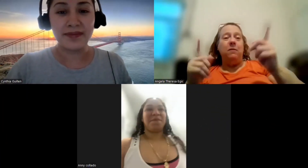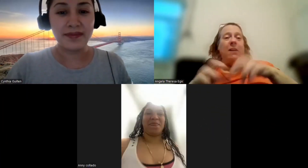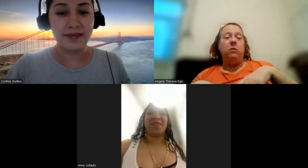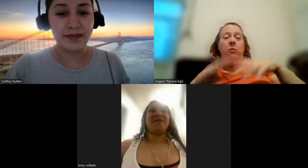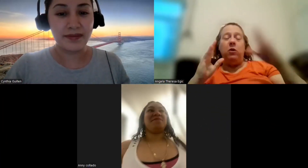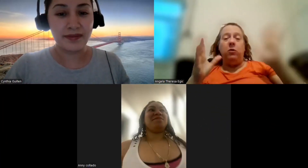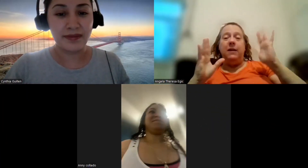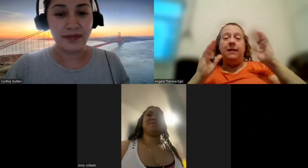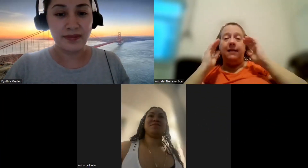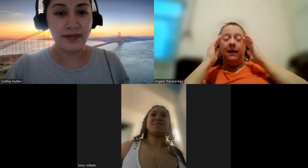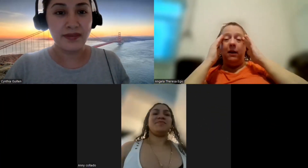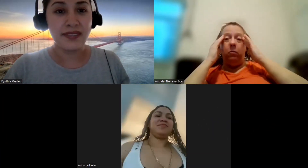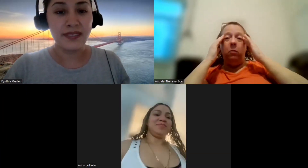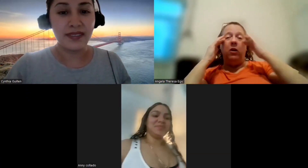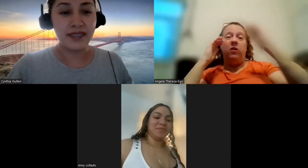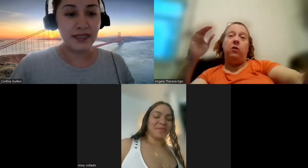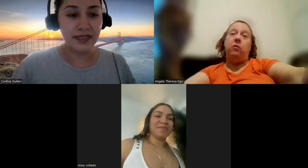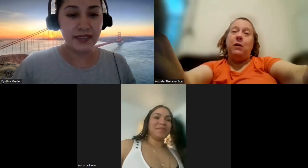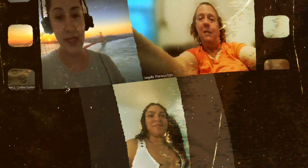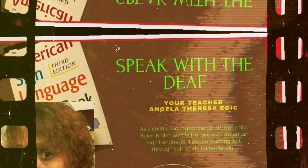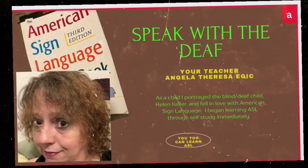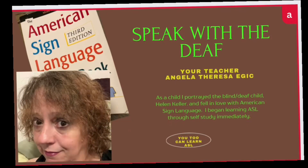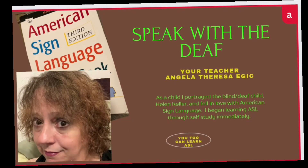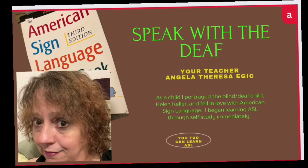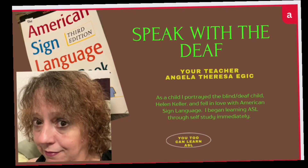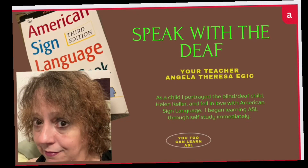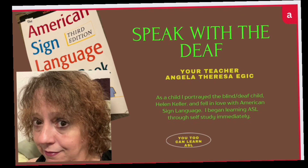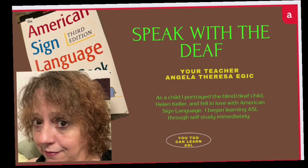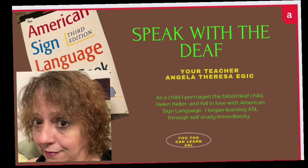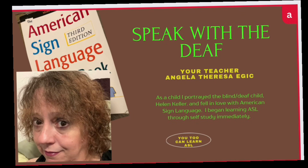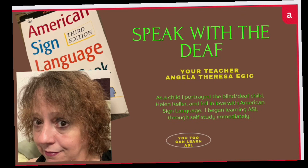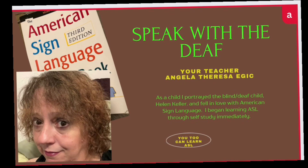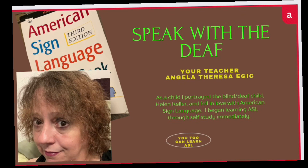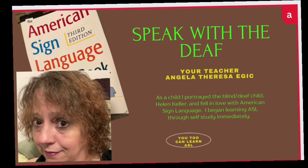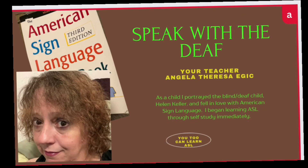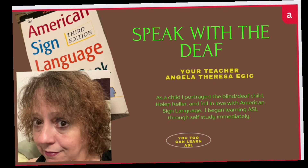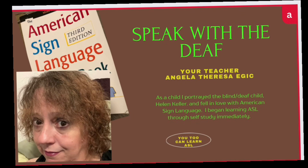I find that sometimes when we're doing this, when we're still voicing.